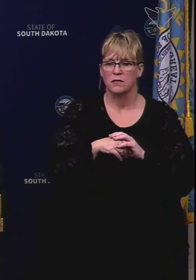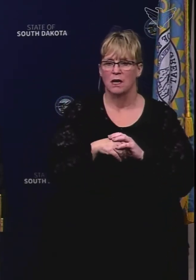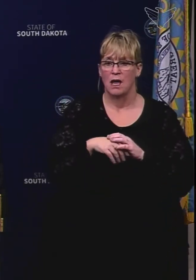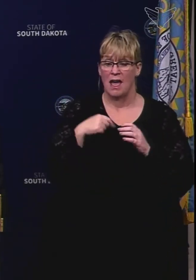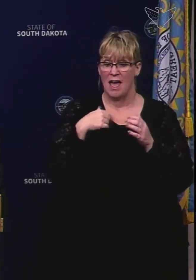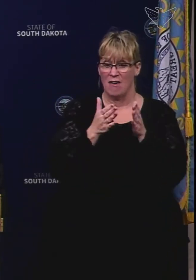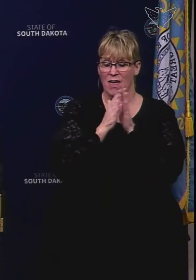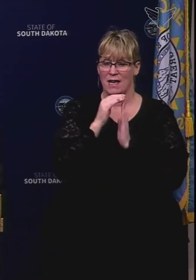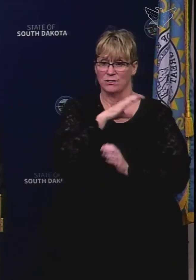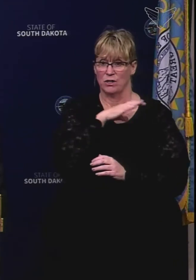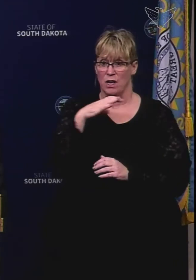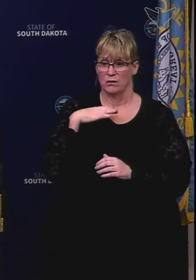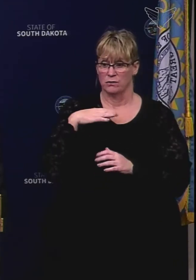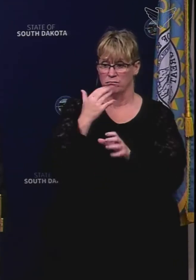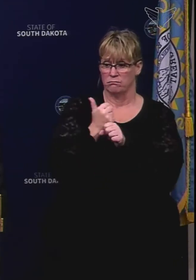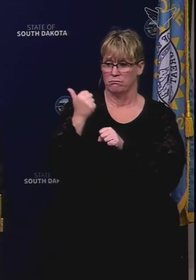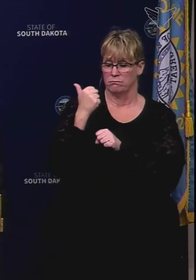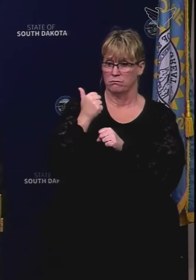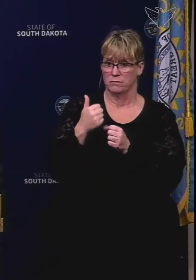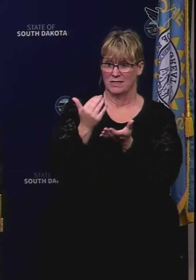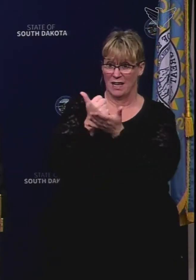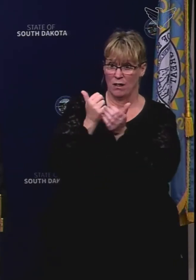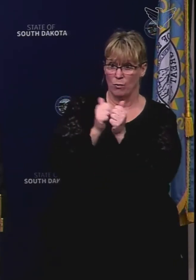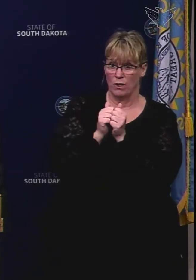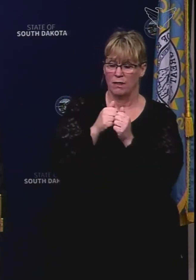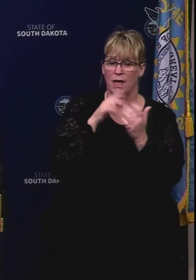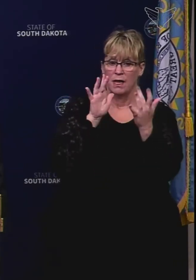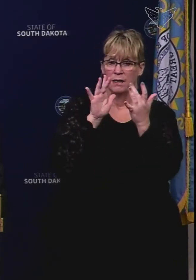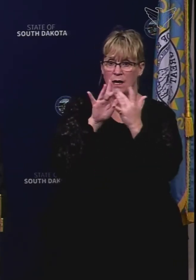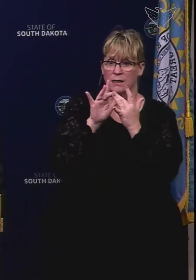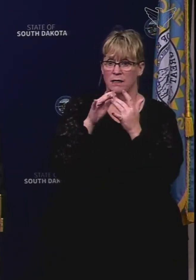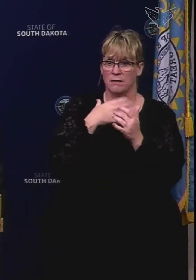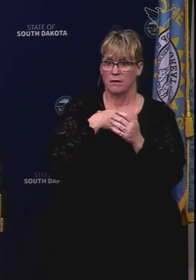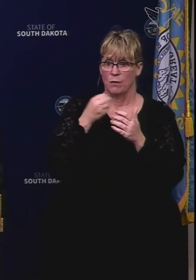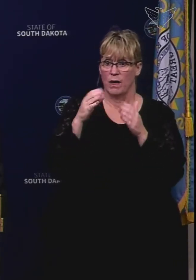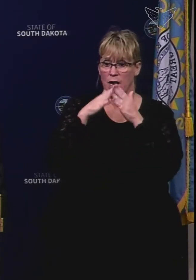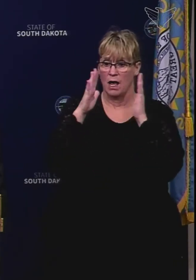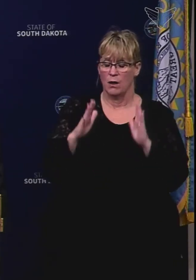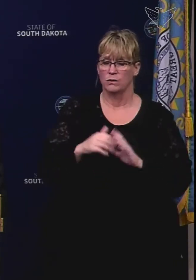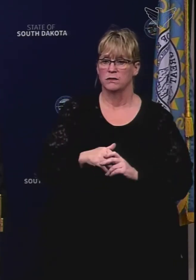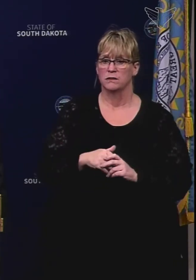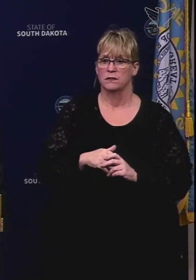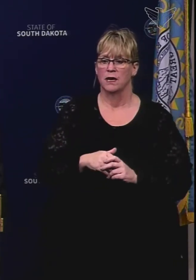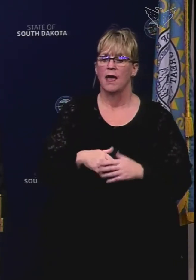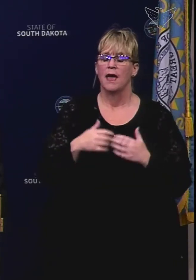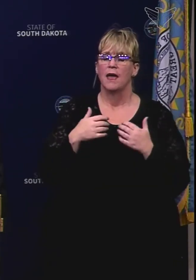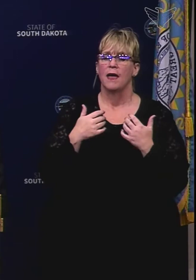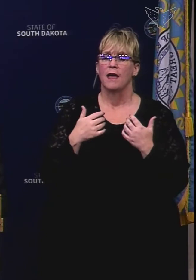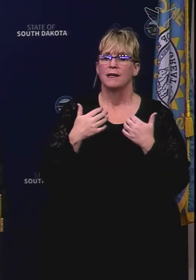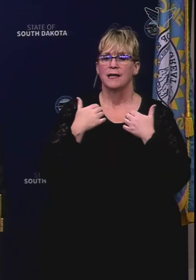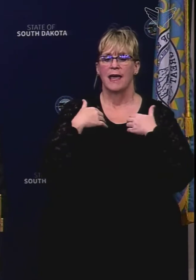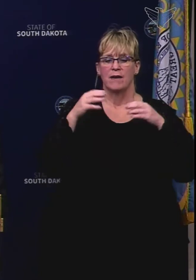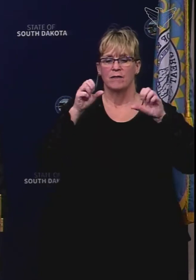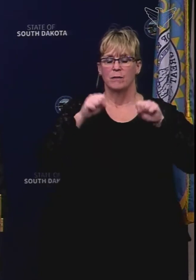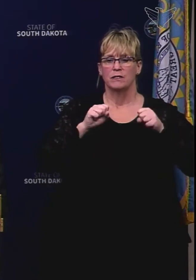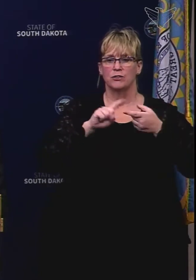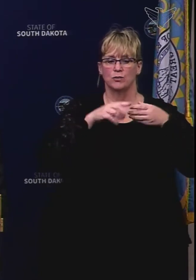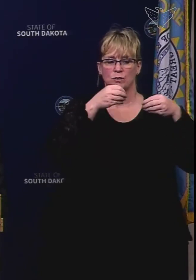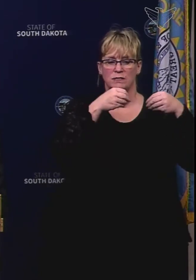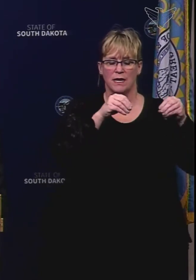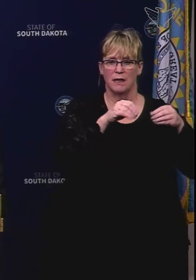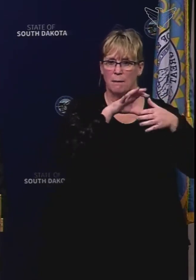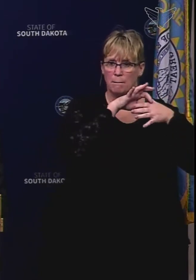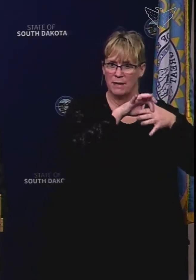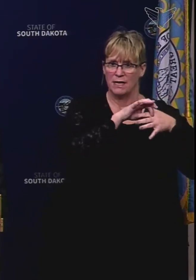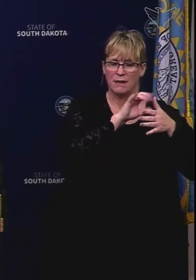I've asked our congressional delegation to help us with and reached out to the White House on is giving us the ability to sell